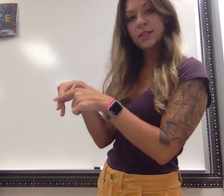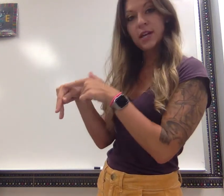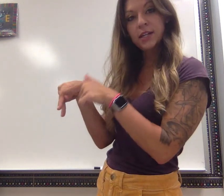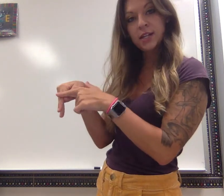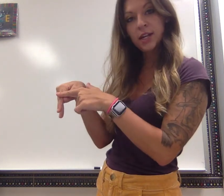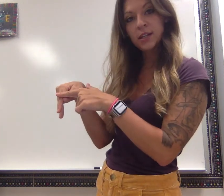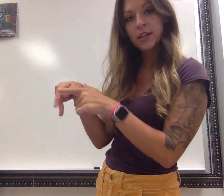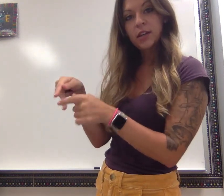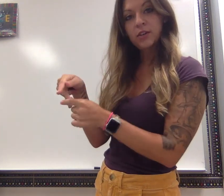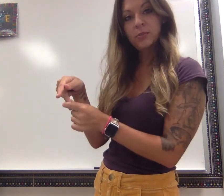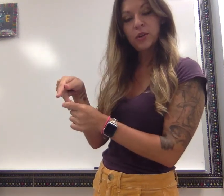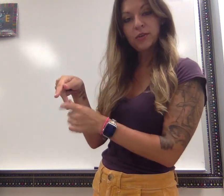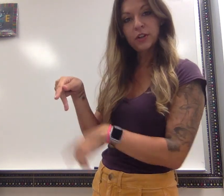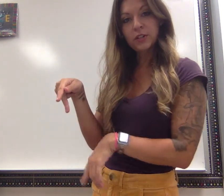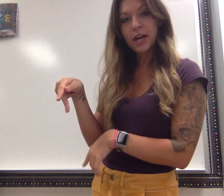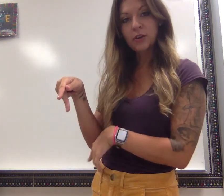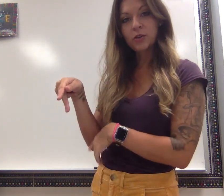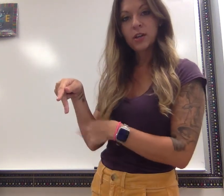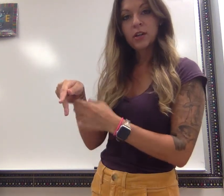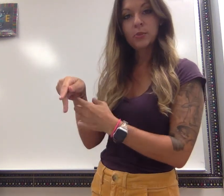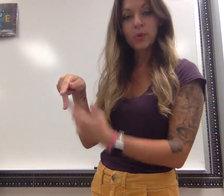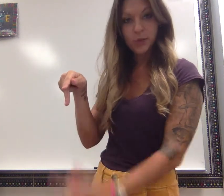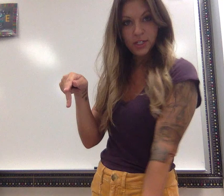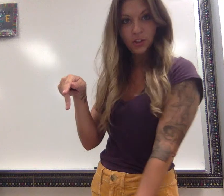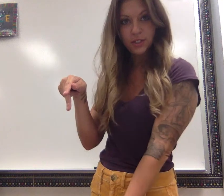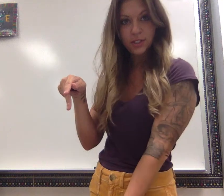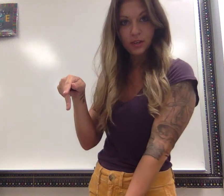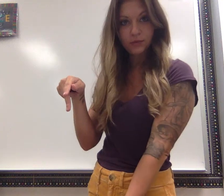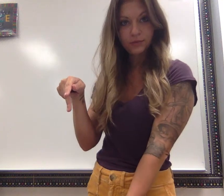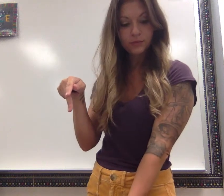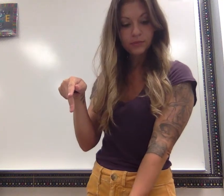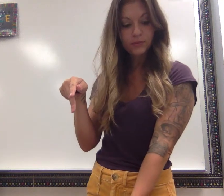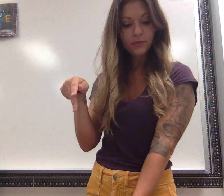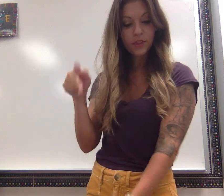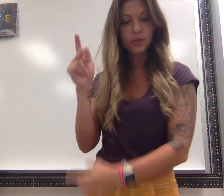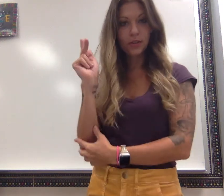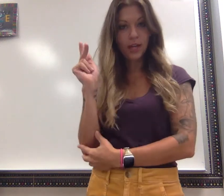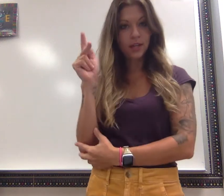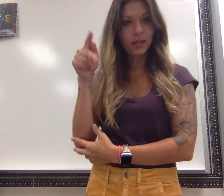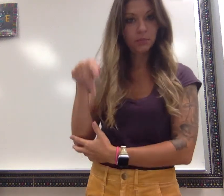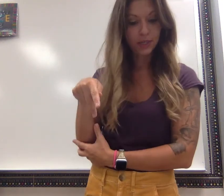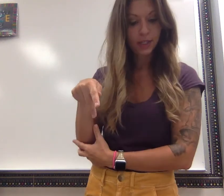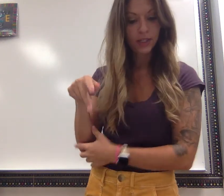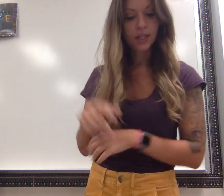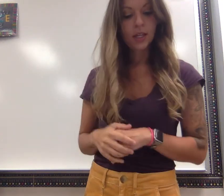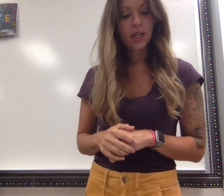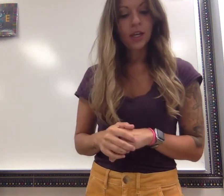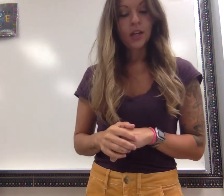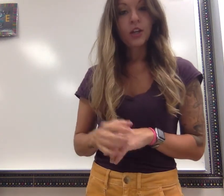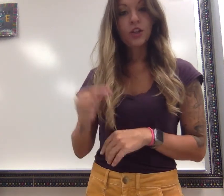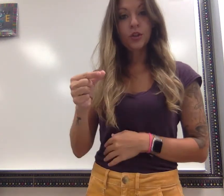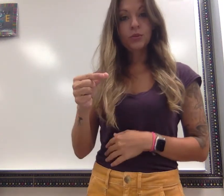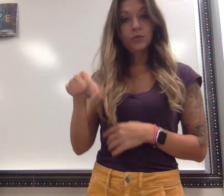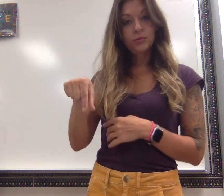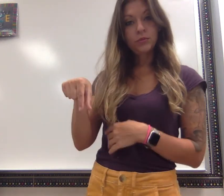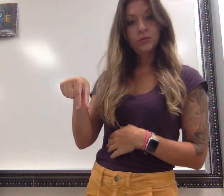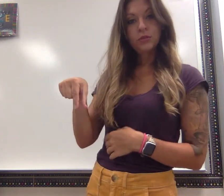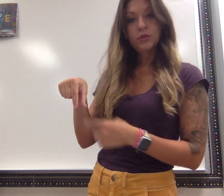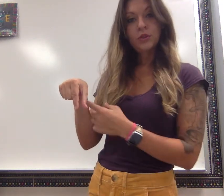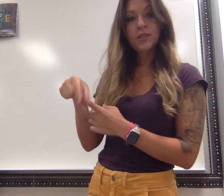side again, your middle finger's out, your palm orientation's down. So K and P. Q, so same